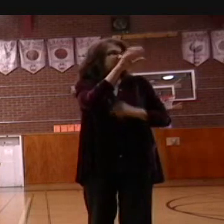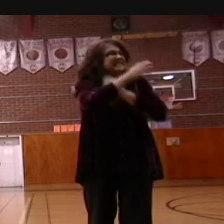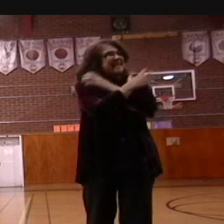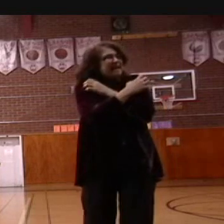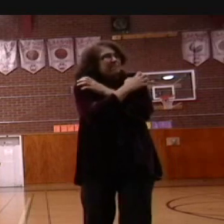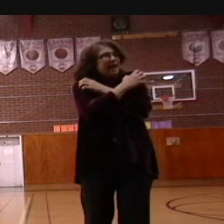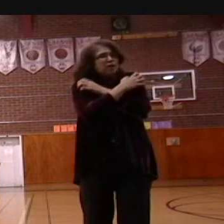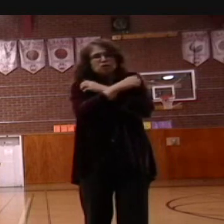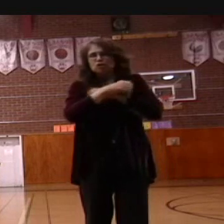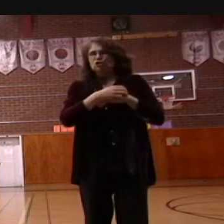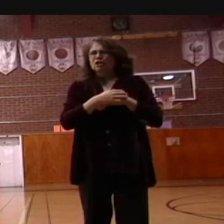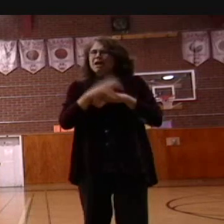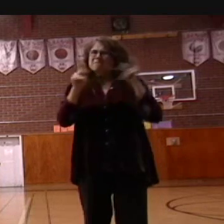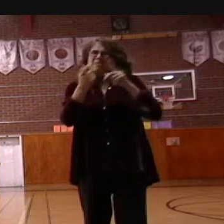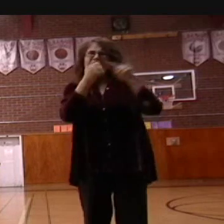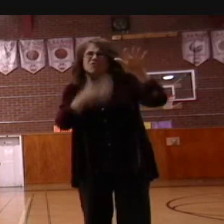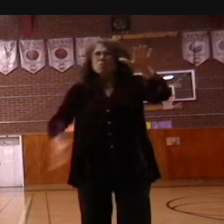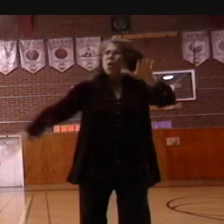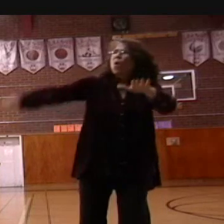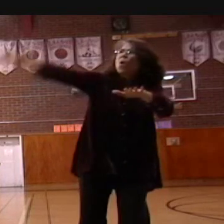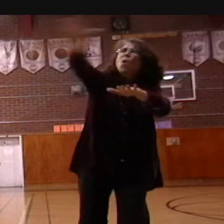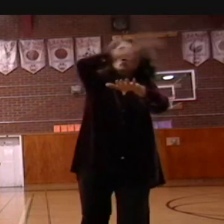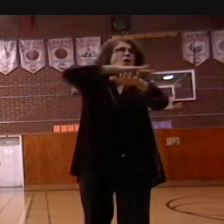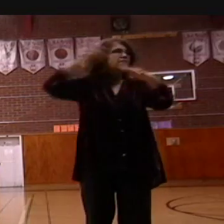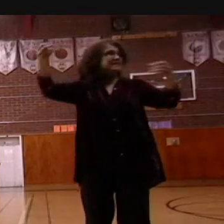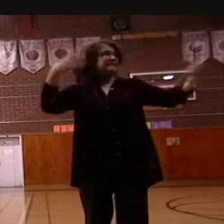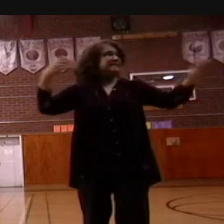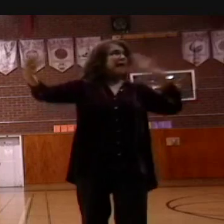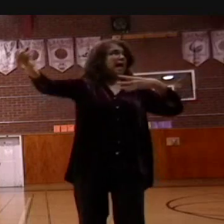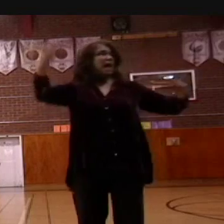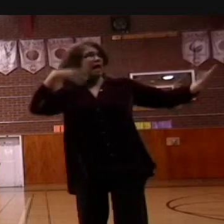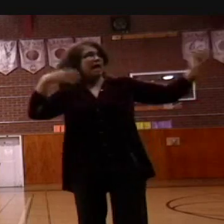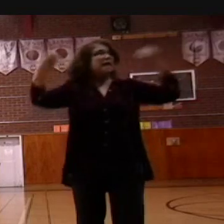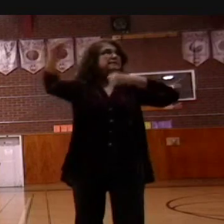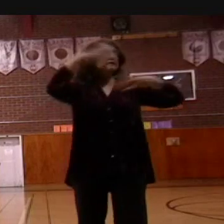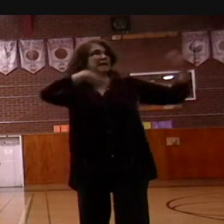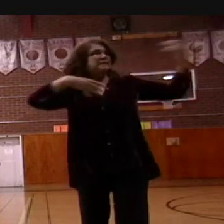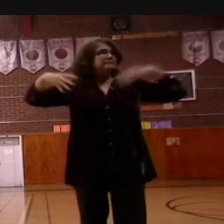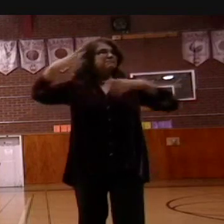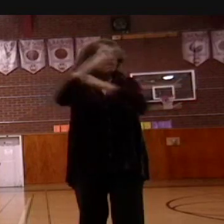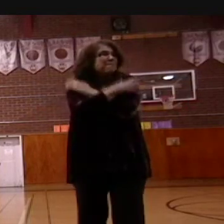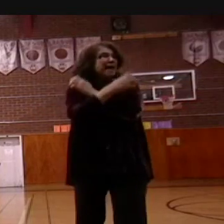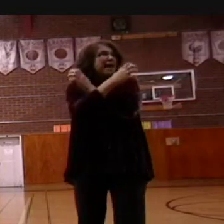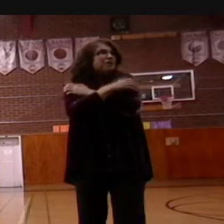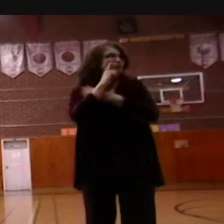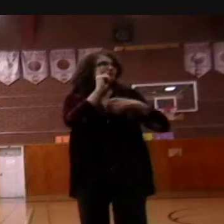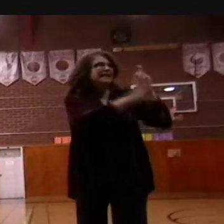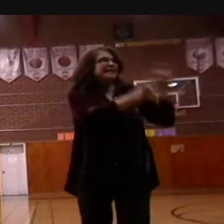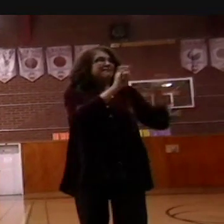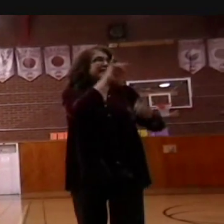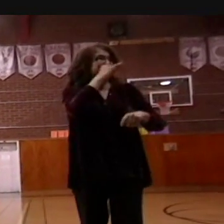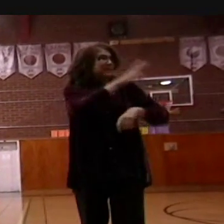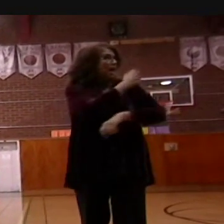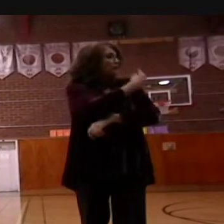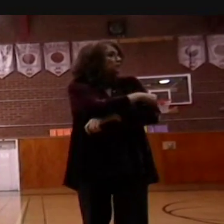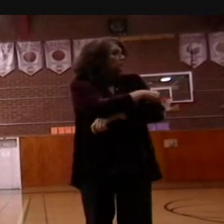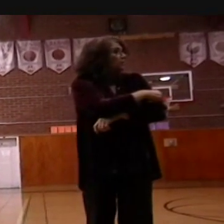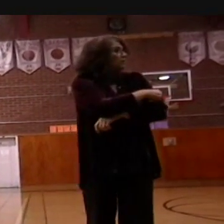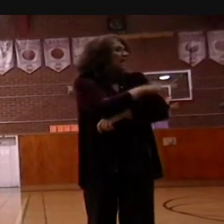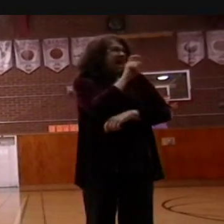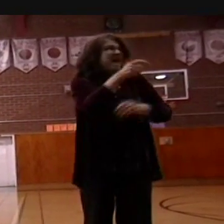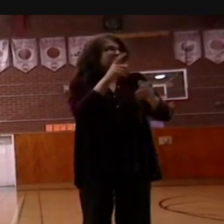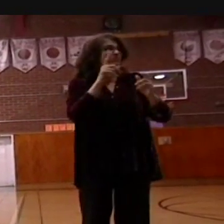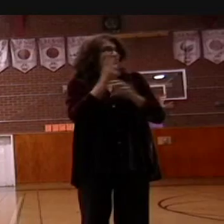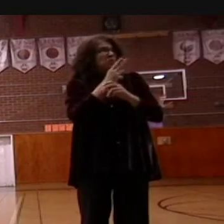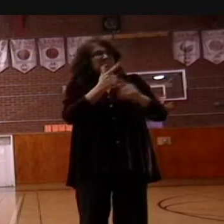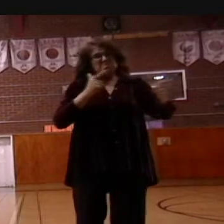donations. It was pretty cool. We had to get a big truck to deliver them. I started in July this year and hoped to